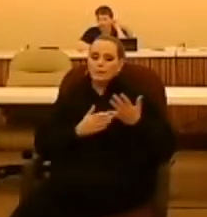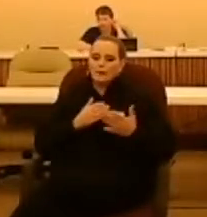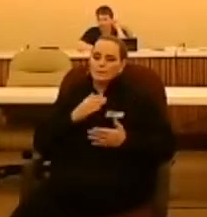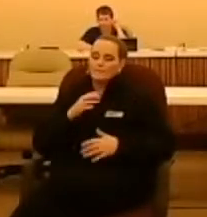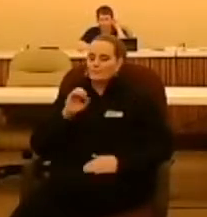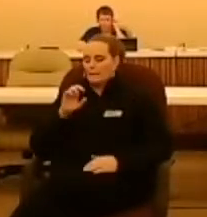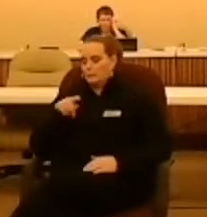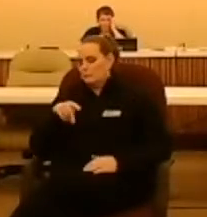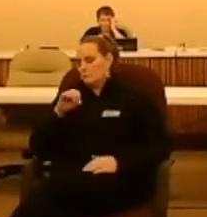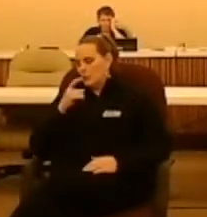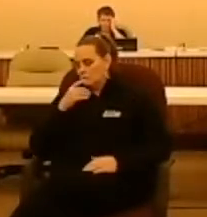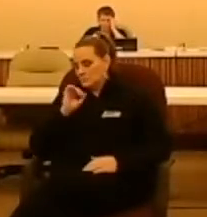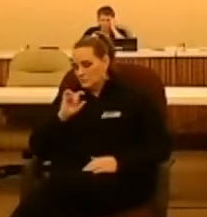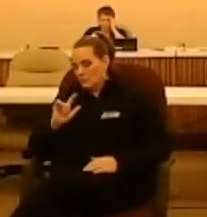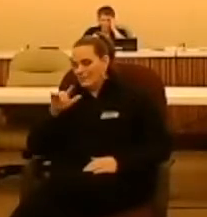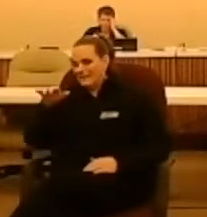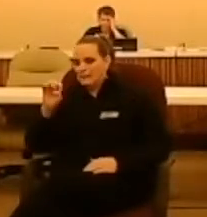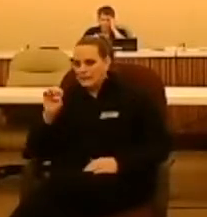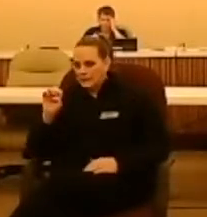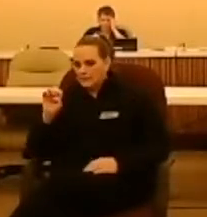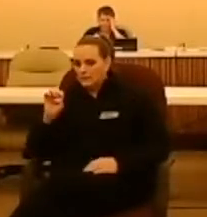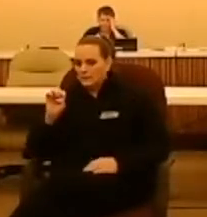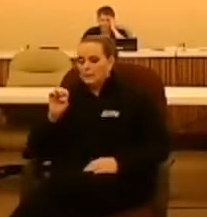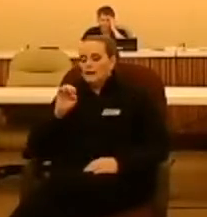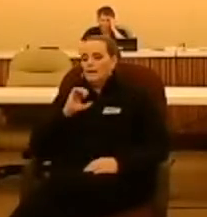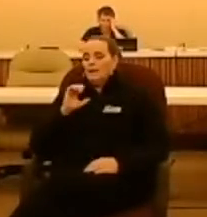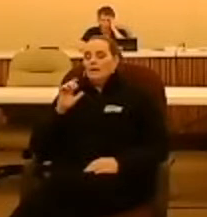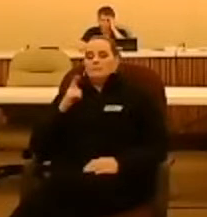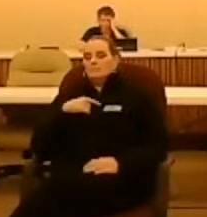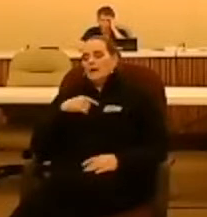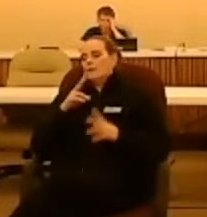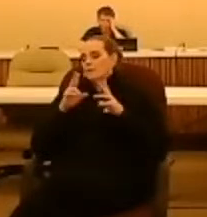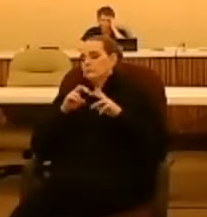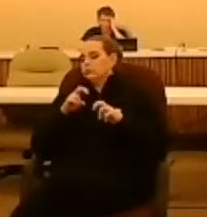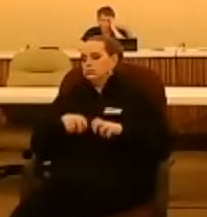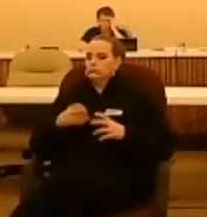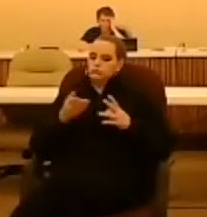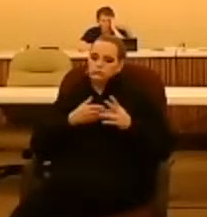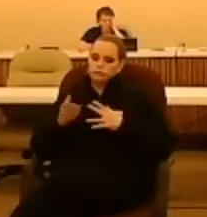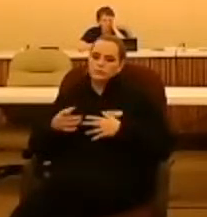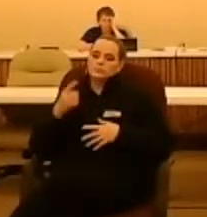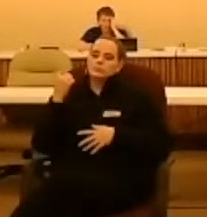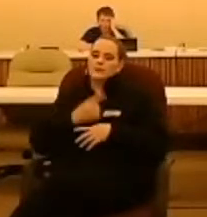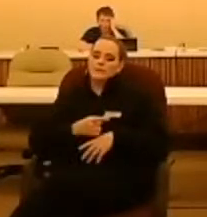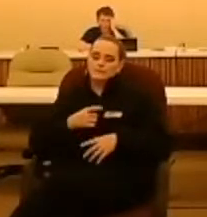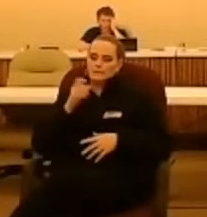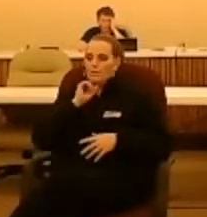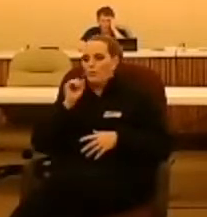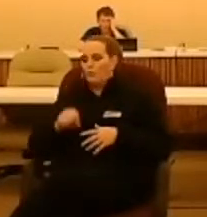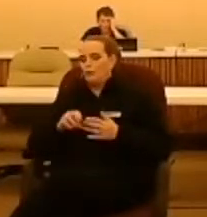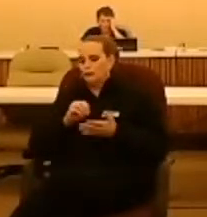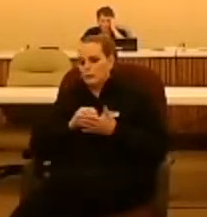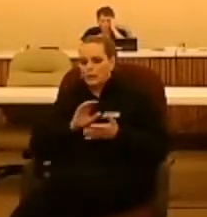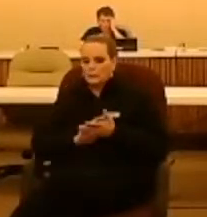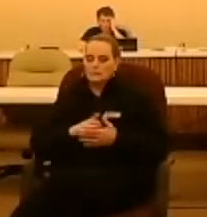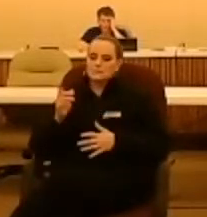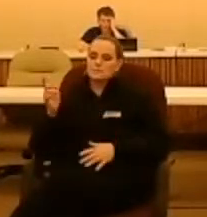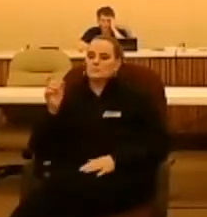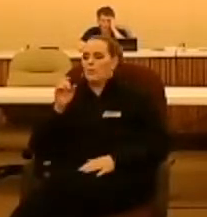went through, for days, I went through all the old records, all the old